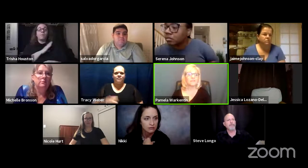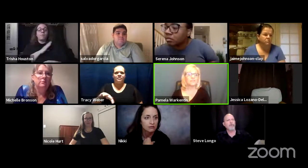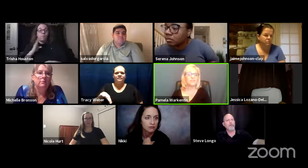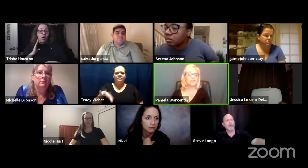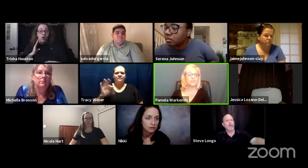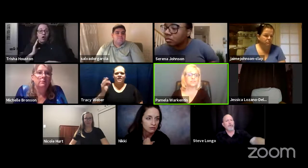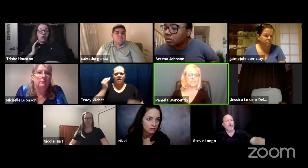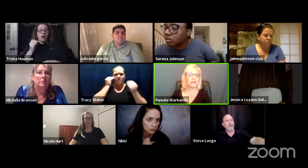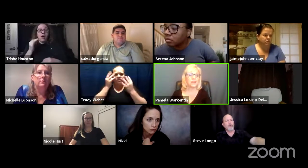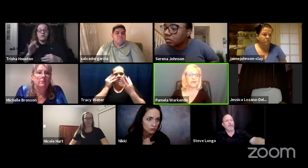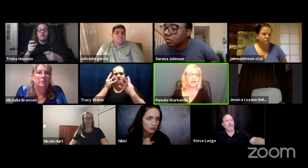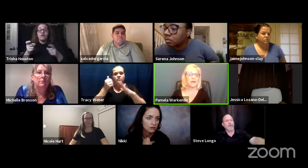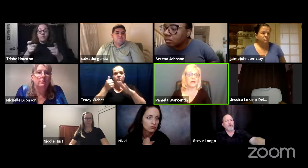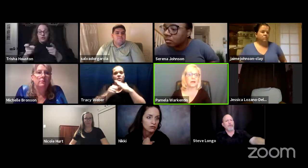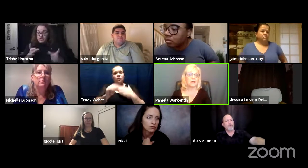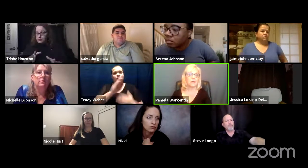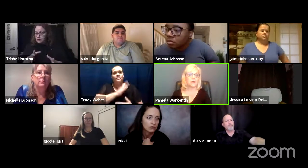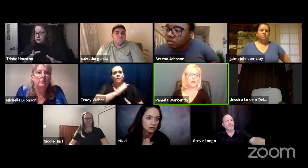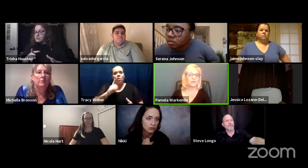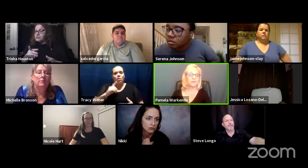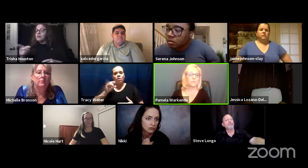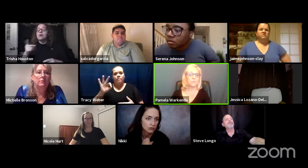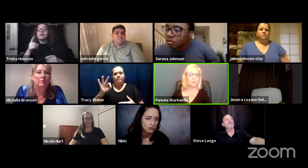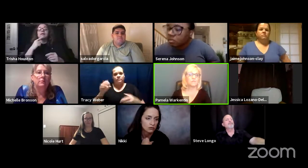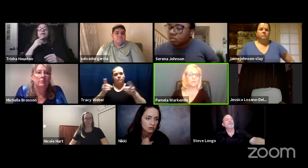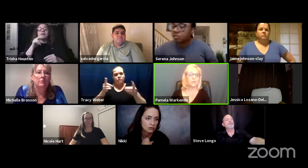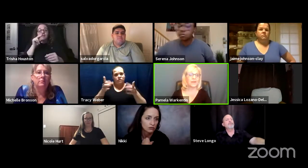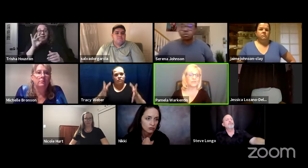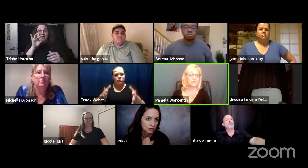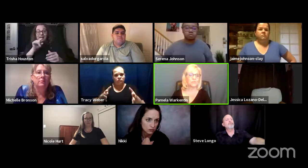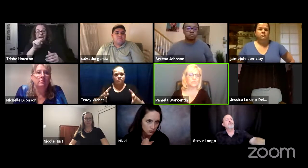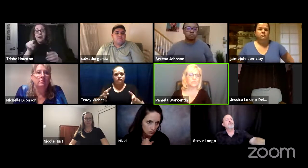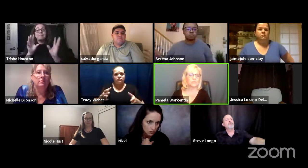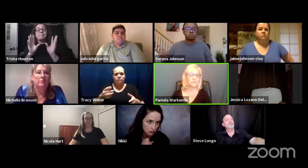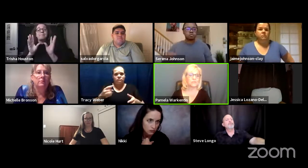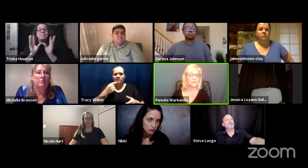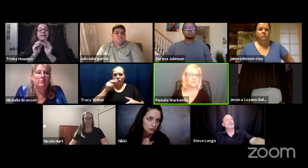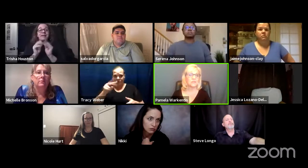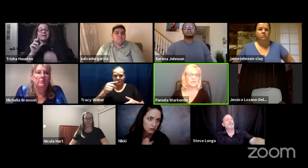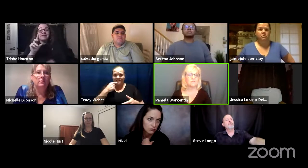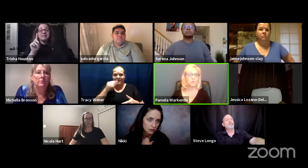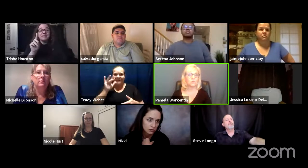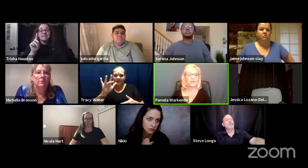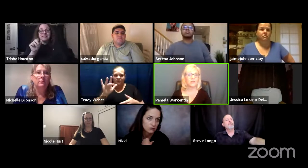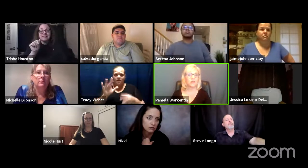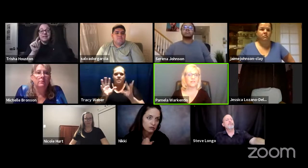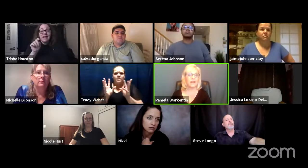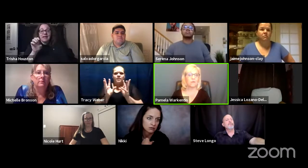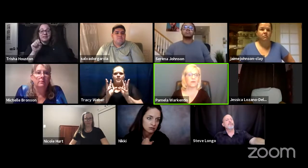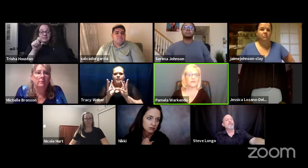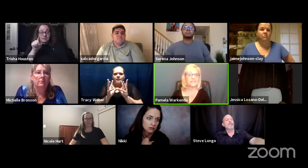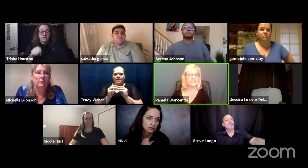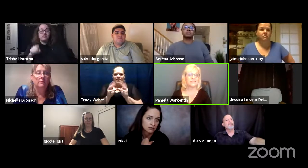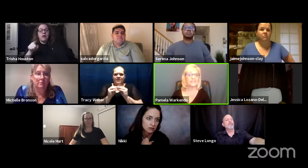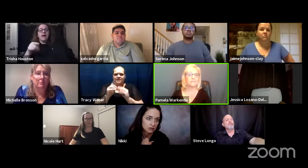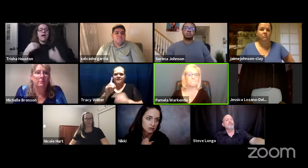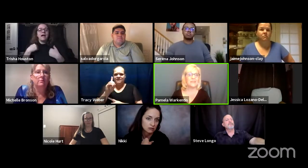This is Tricia. Under the Board of Directors, if you'll click on that where it says